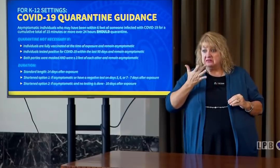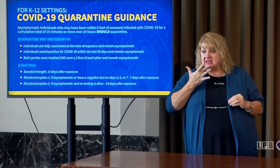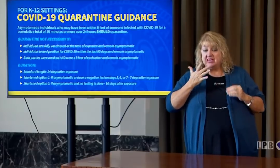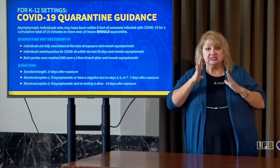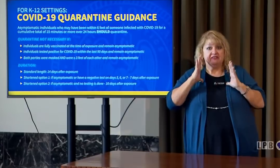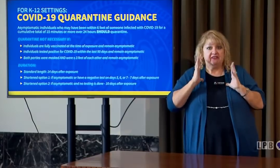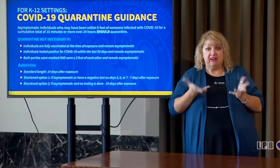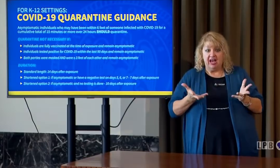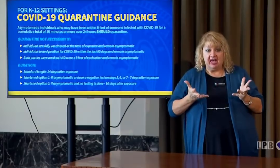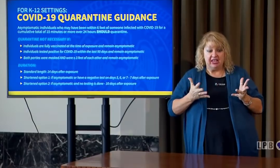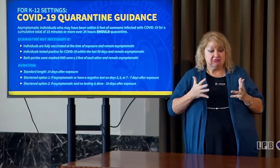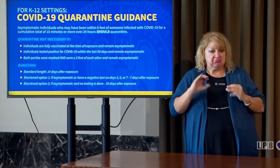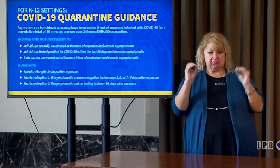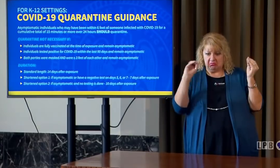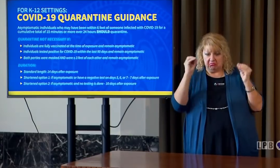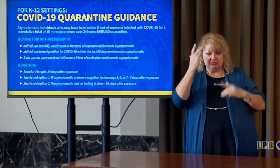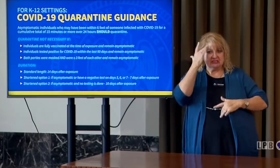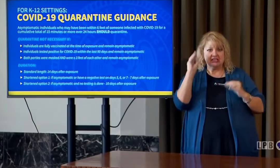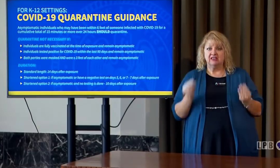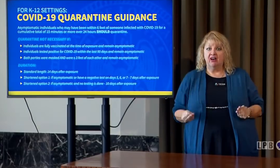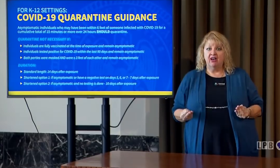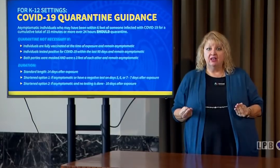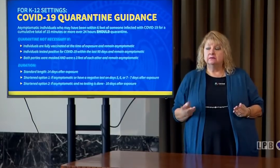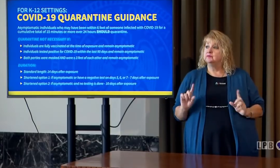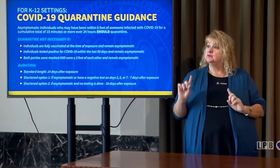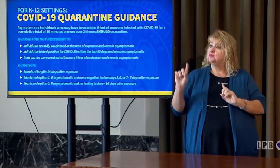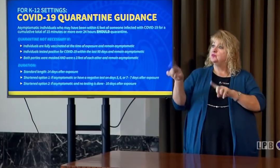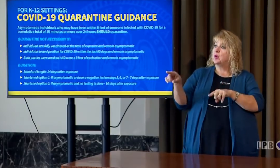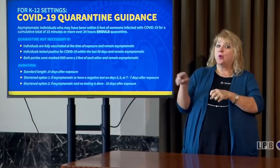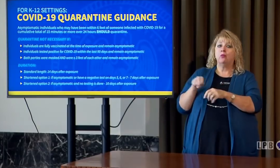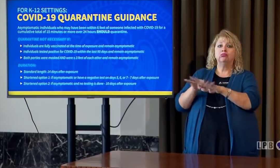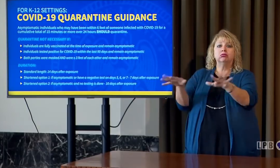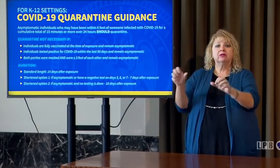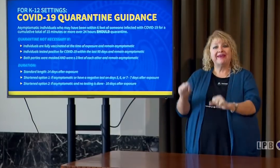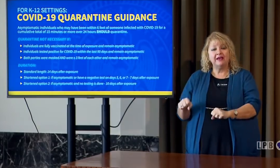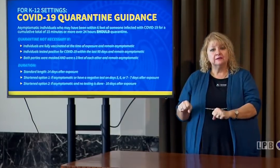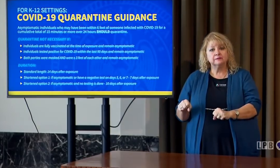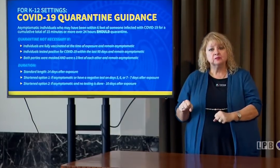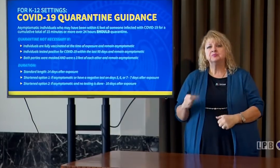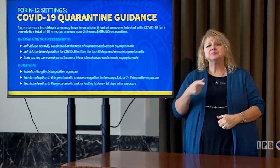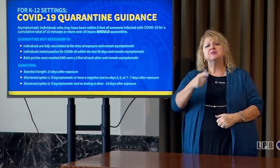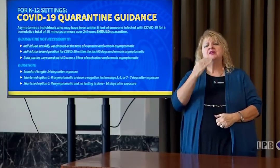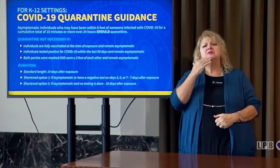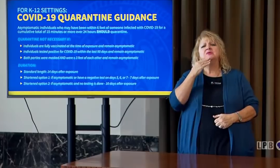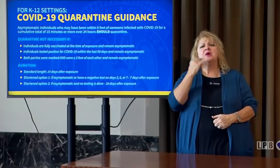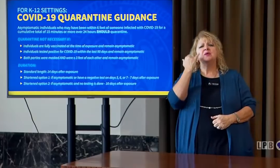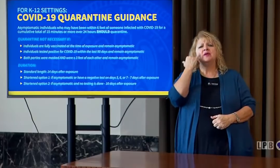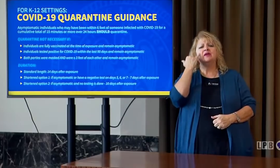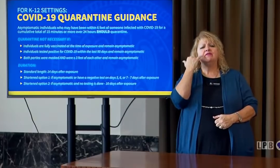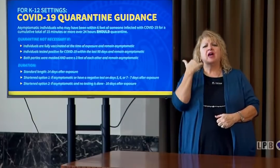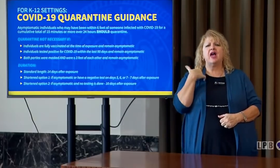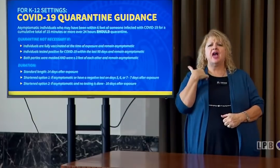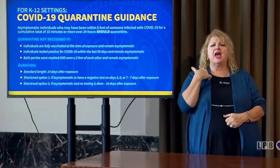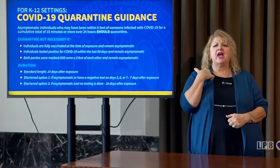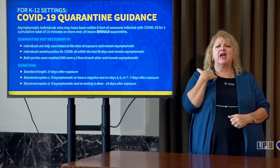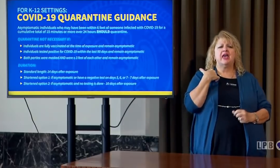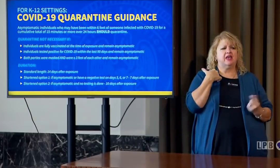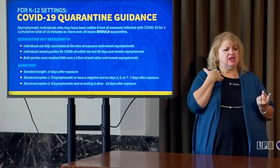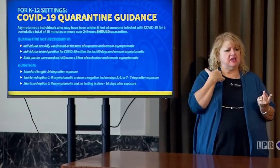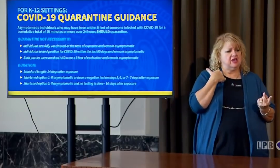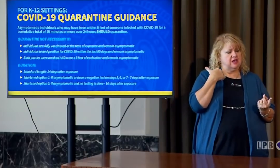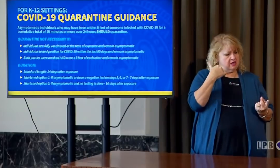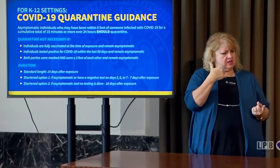why quarantine is important. Quarantine means if I'm exposed, if someone tells me, hey, I was positive and they were close to me, so